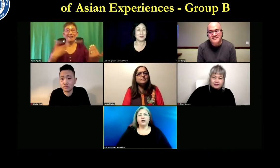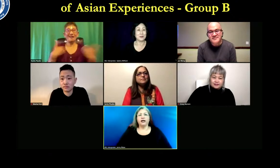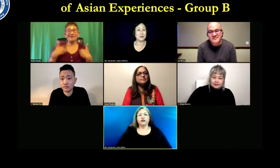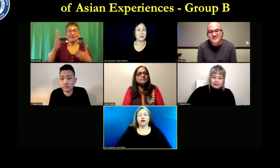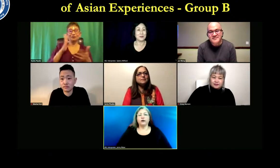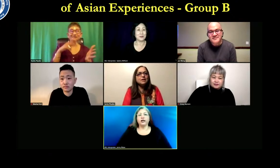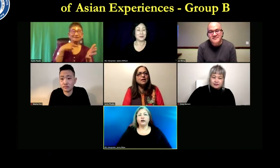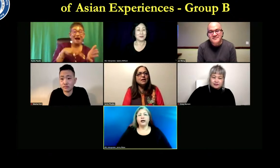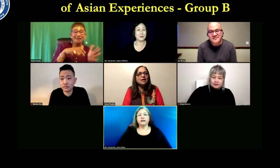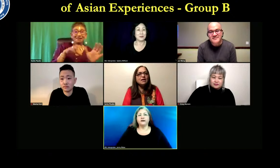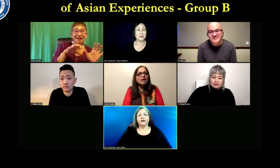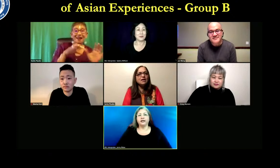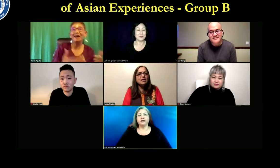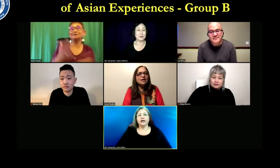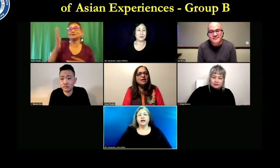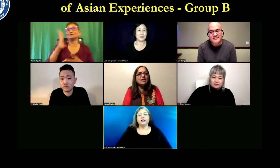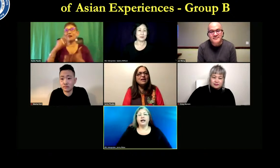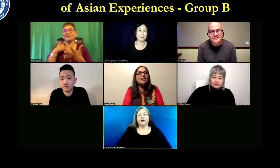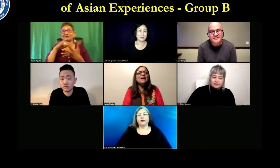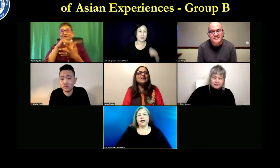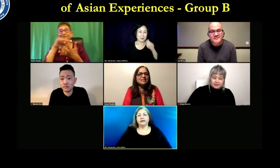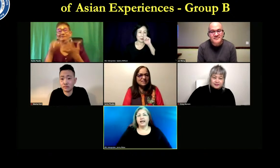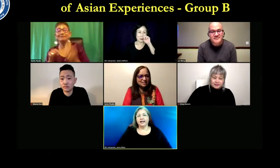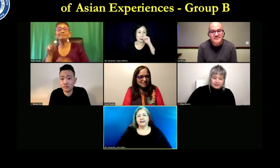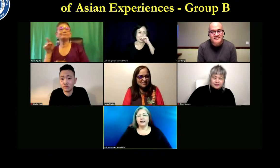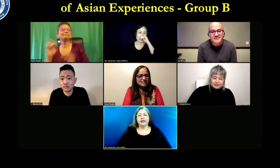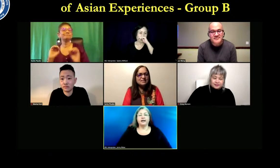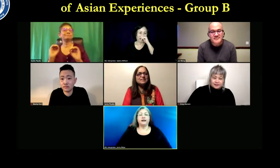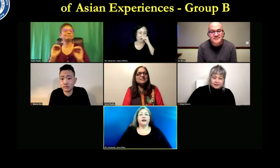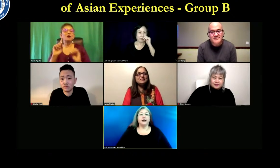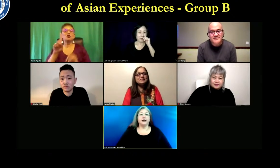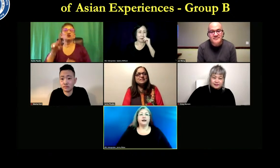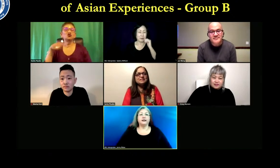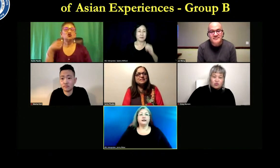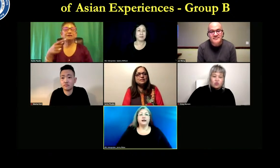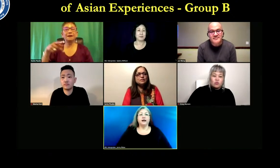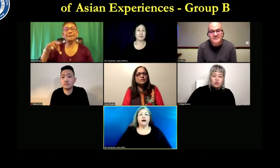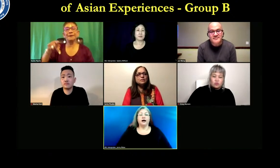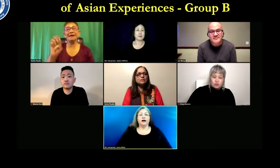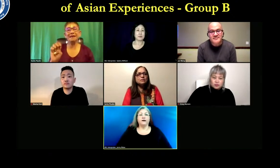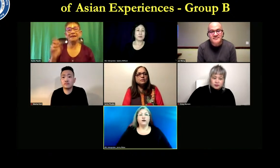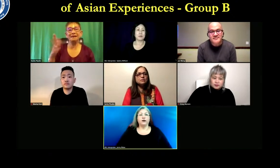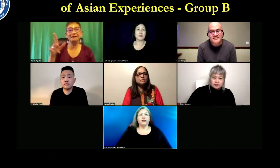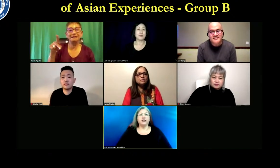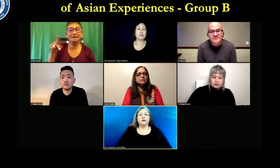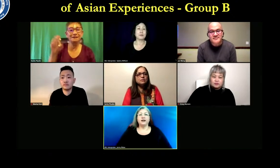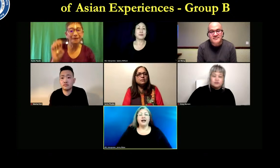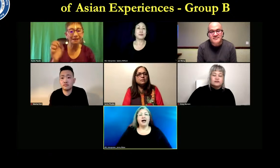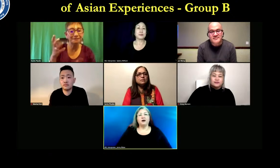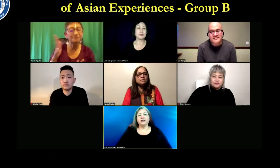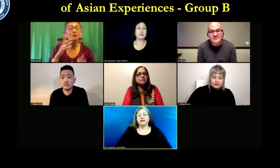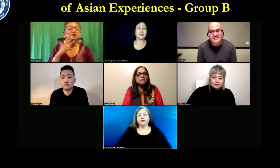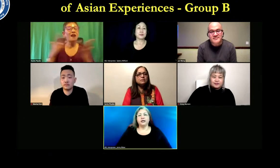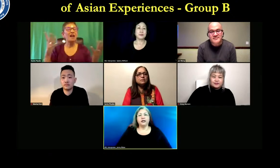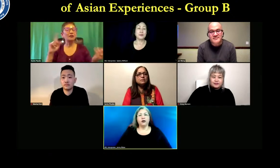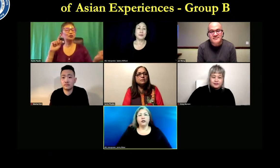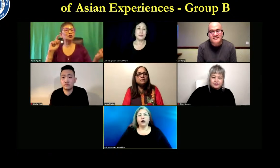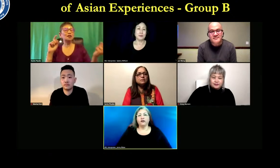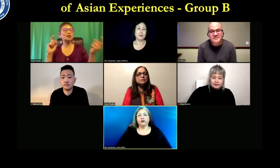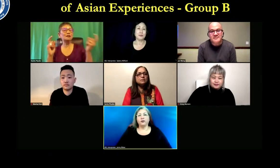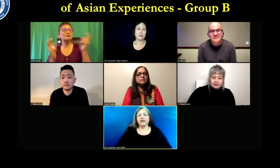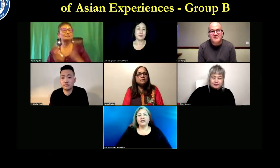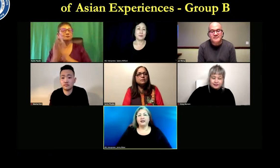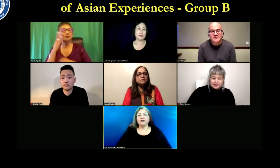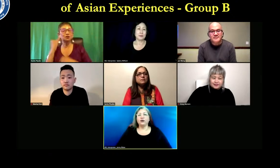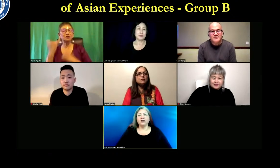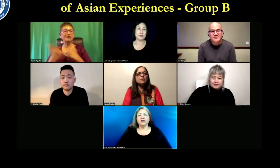offer extracurricular activities, like we had dancing and a few other things, but now it seems like they only